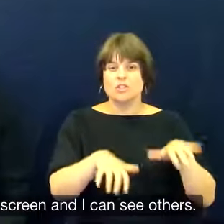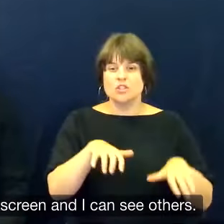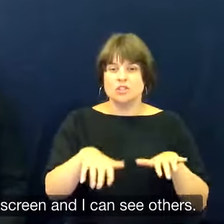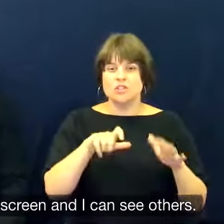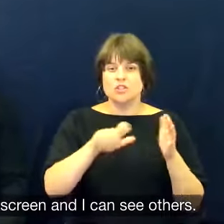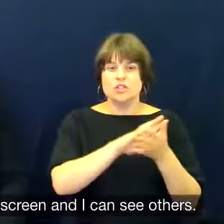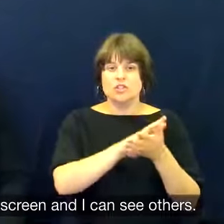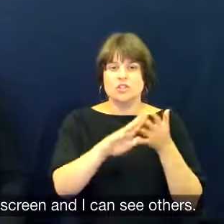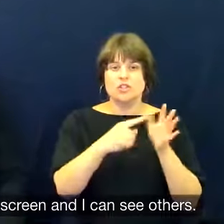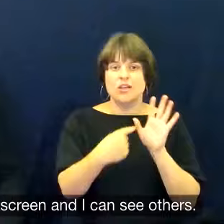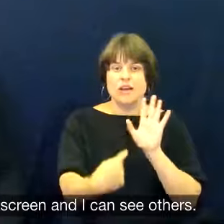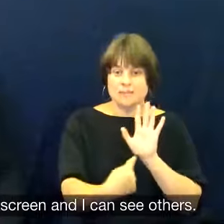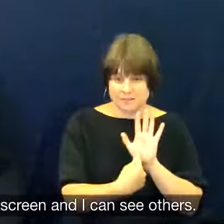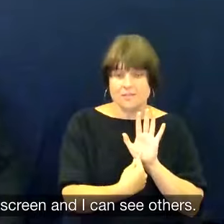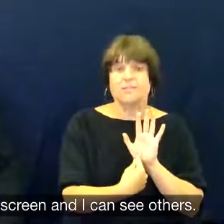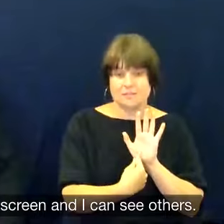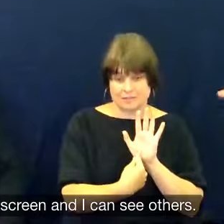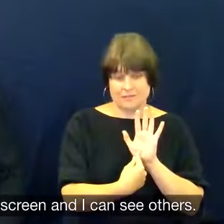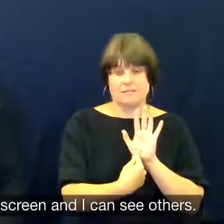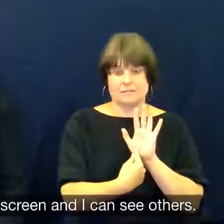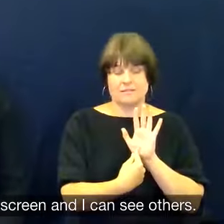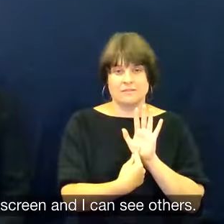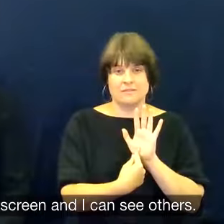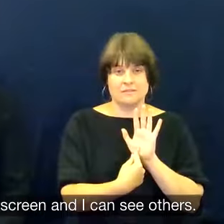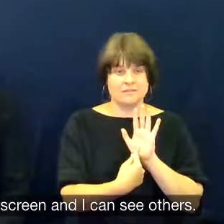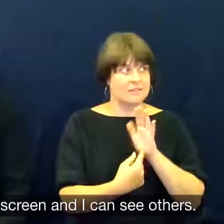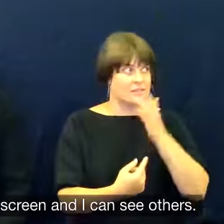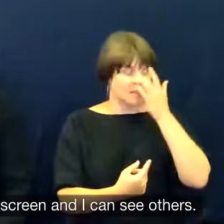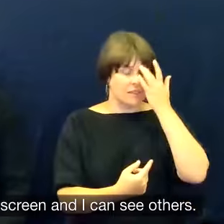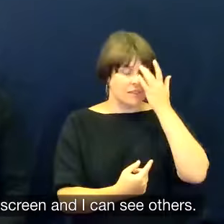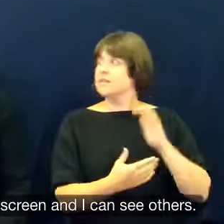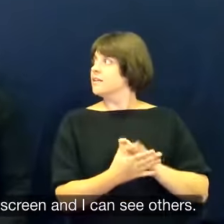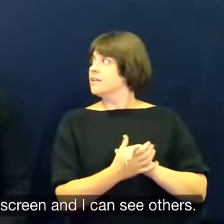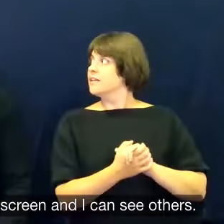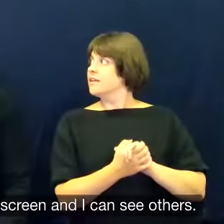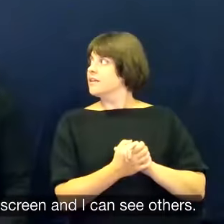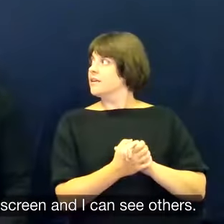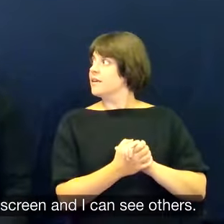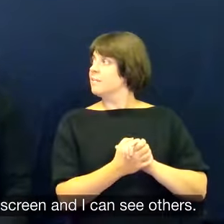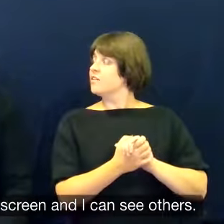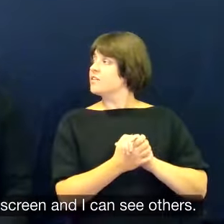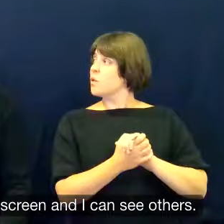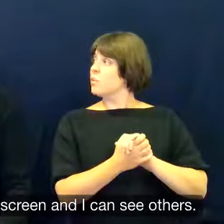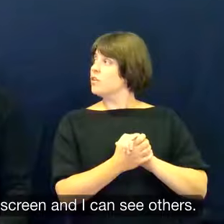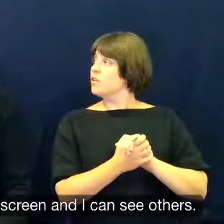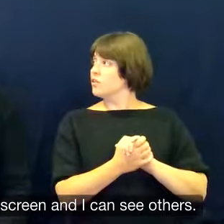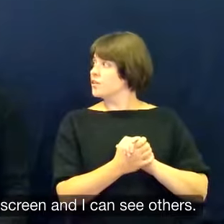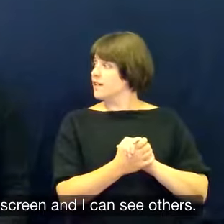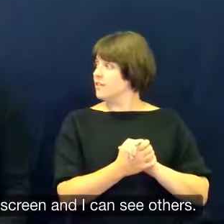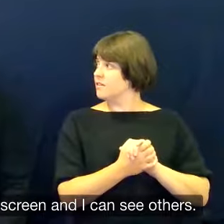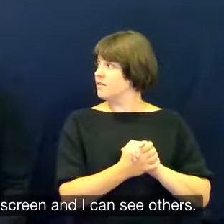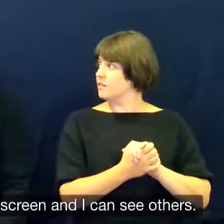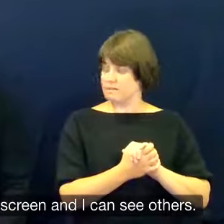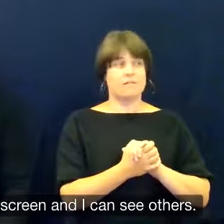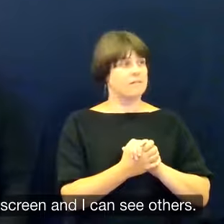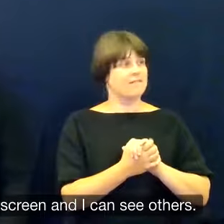Can Can I swap? Craig, Can I swap over? I'll swap with you. Can Meredith swap with you,